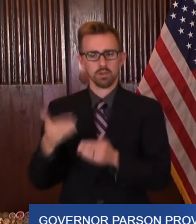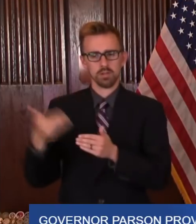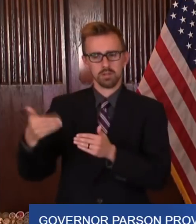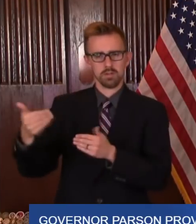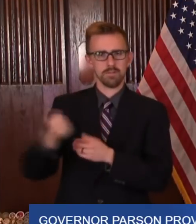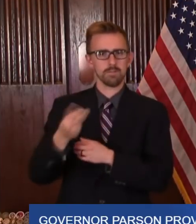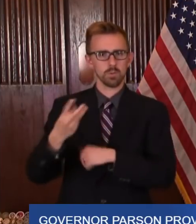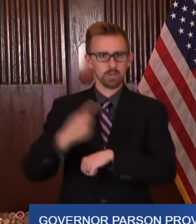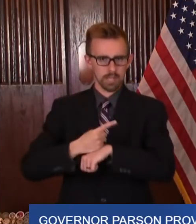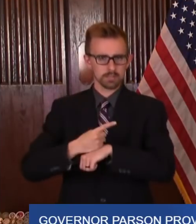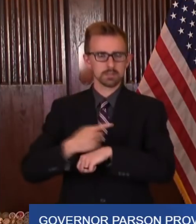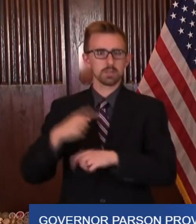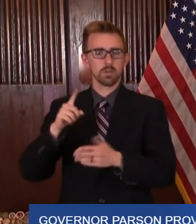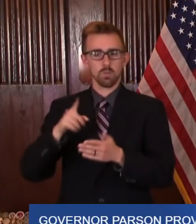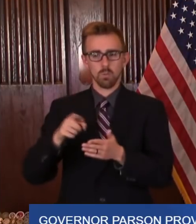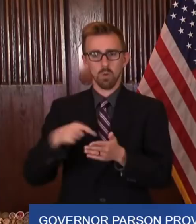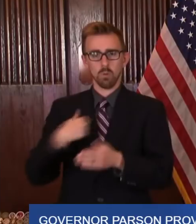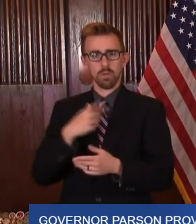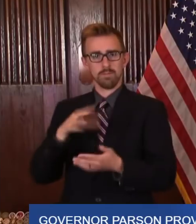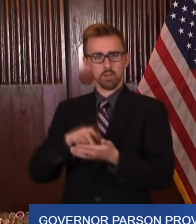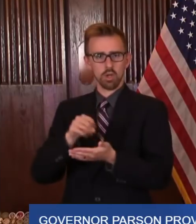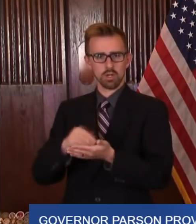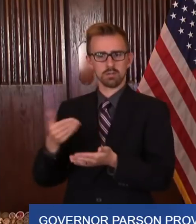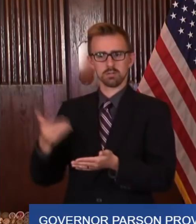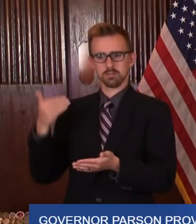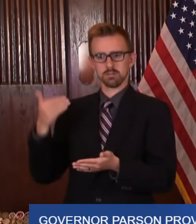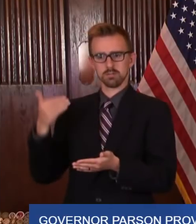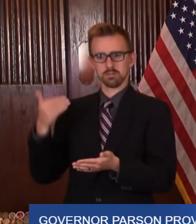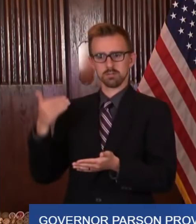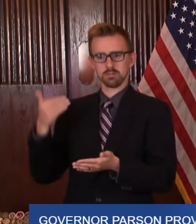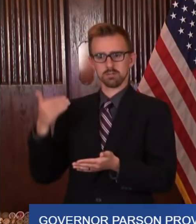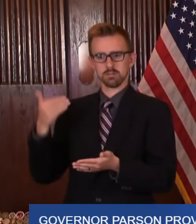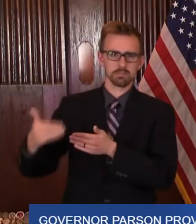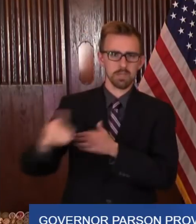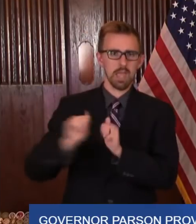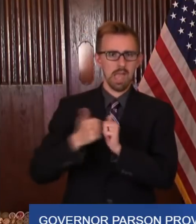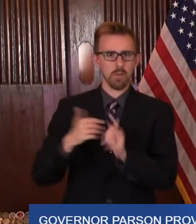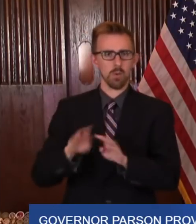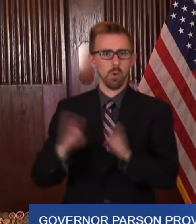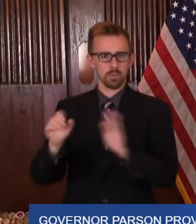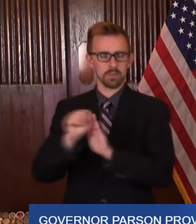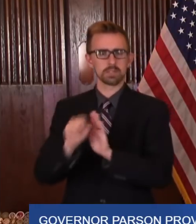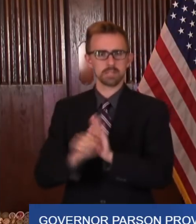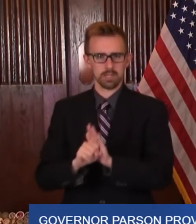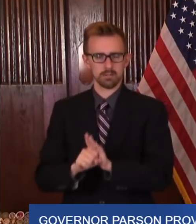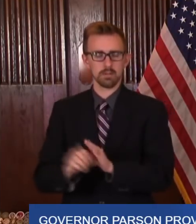come with what we've learned from this virus and learned about how we're going to open this state up